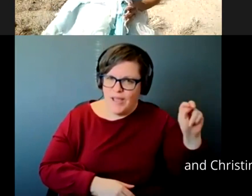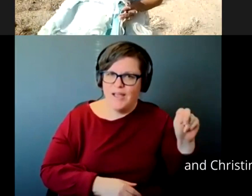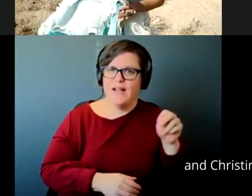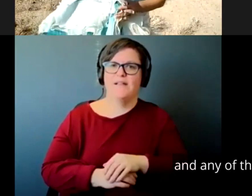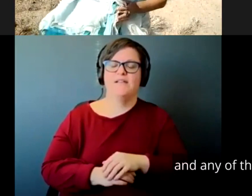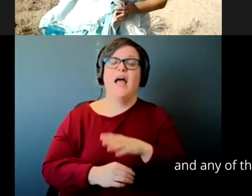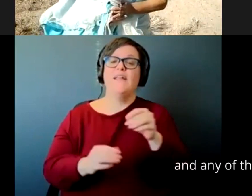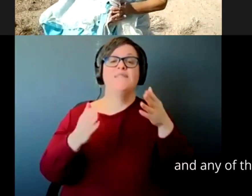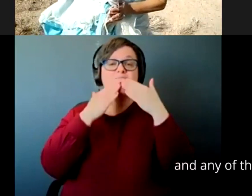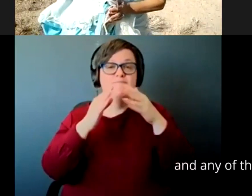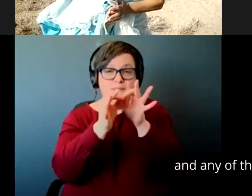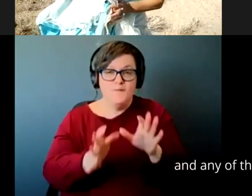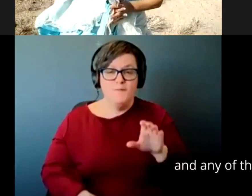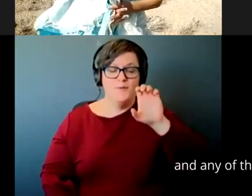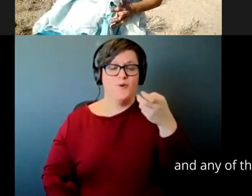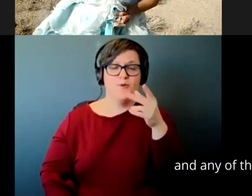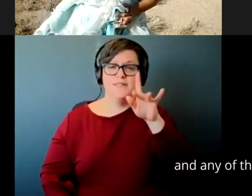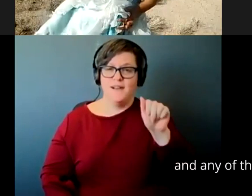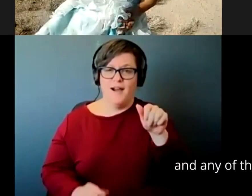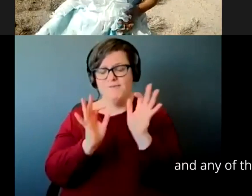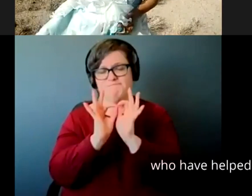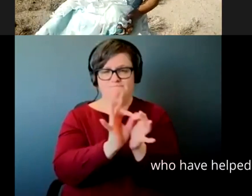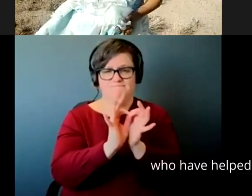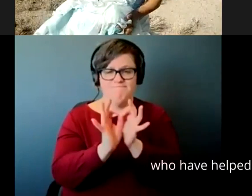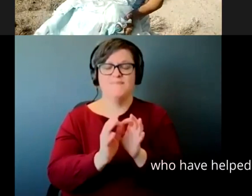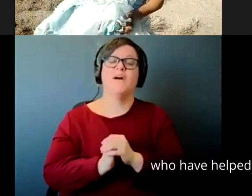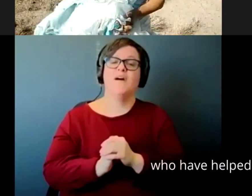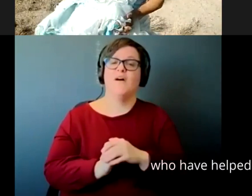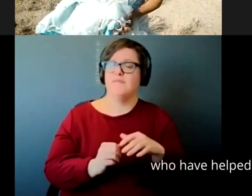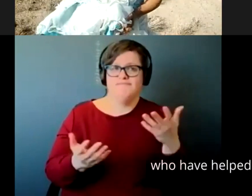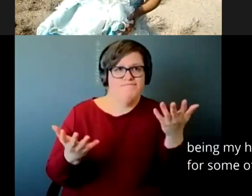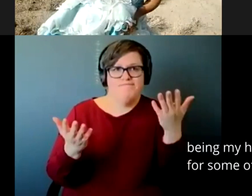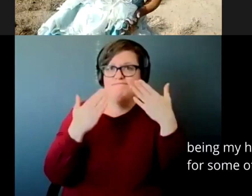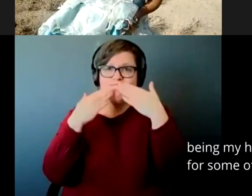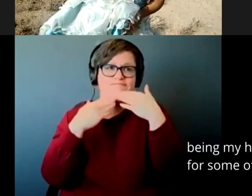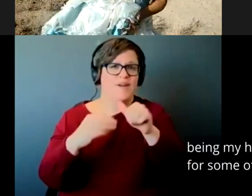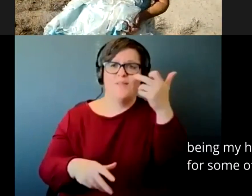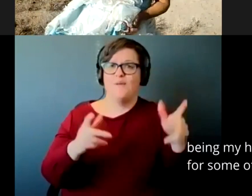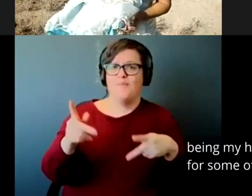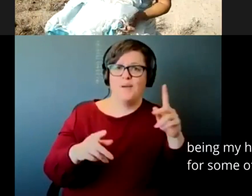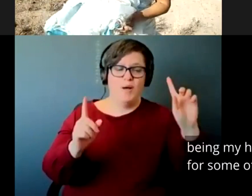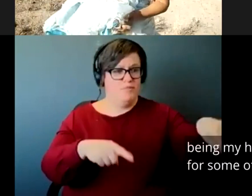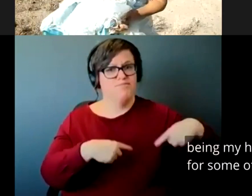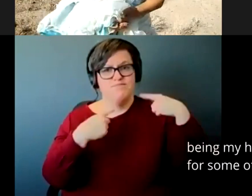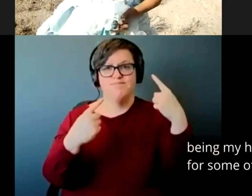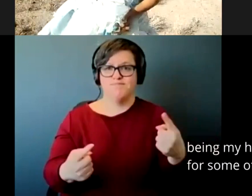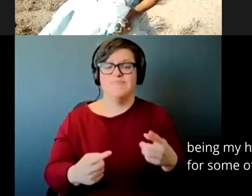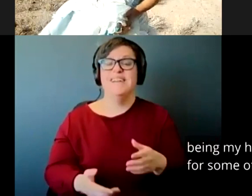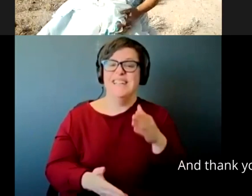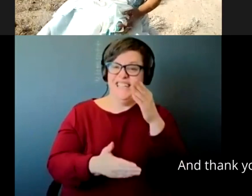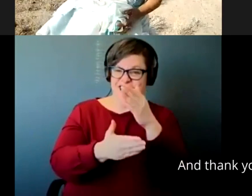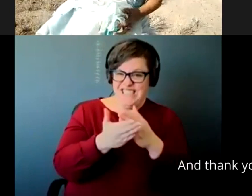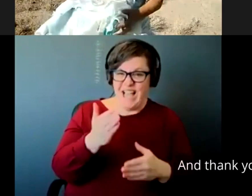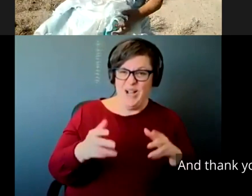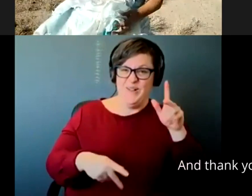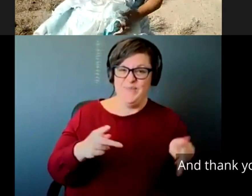signing, and and any of the other people who have helped me along the way with being my human tripod for some of the photos. And